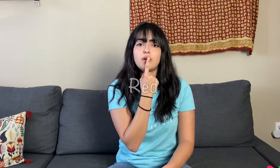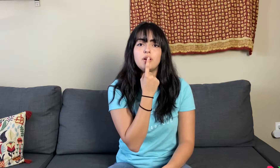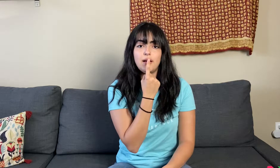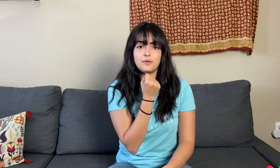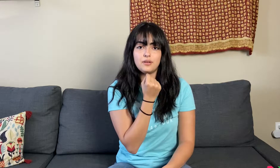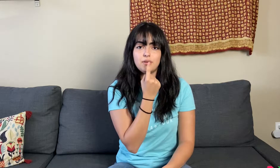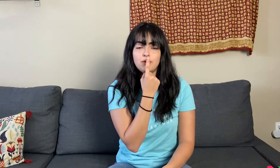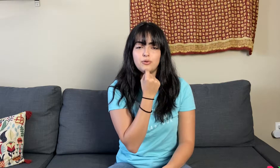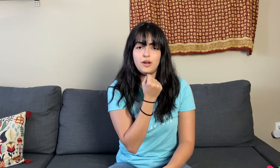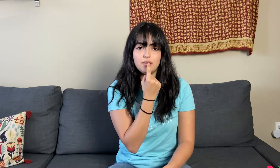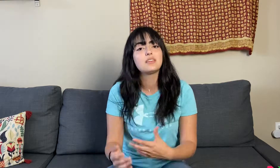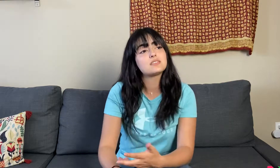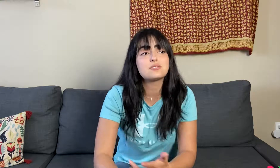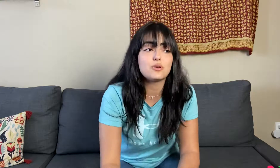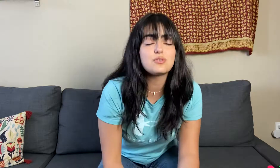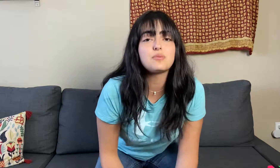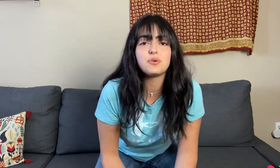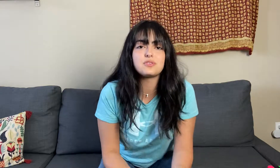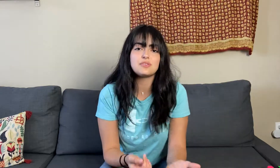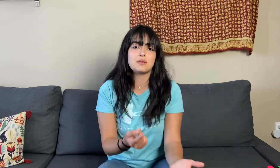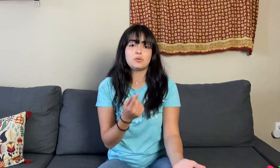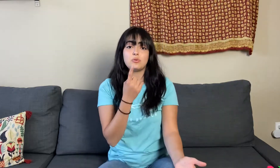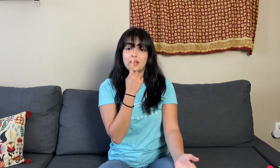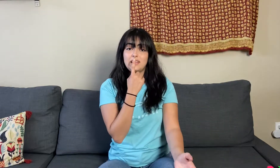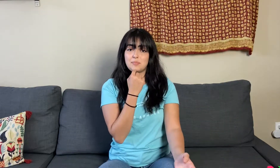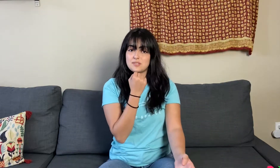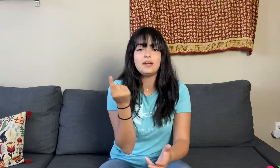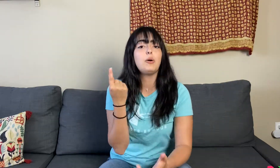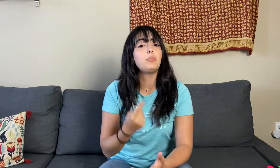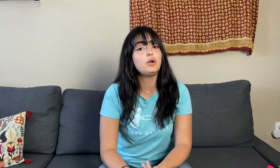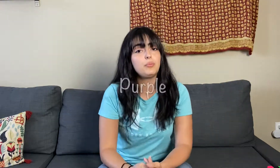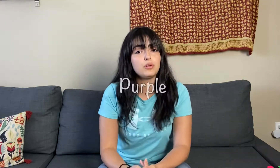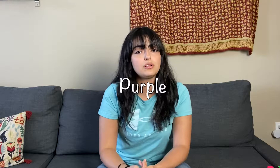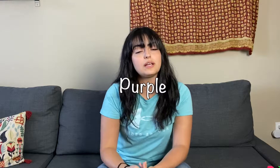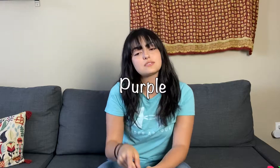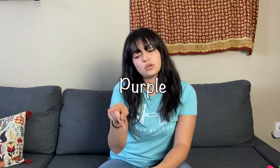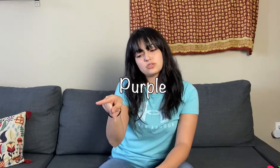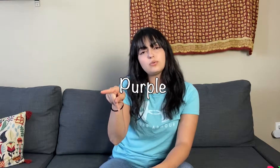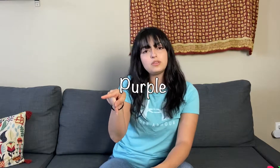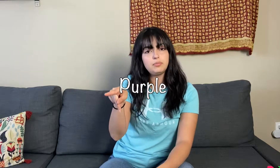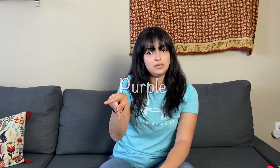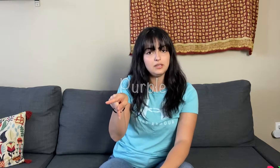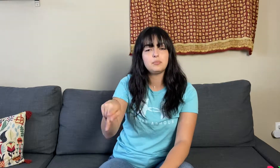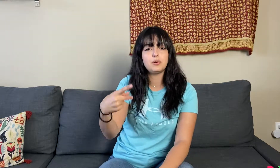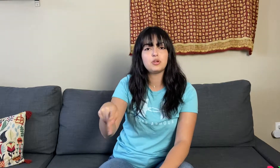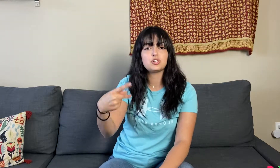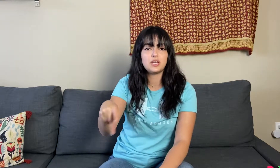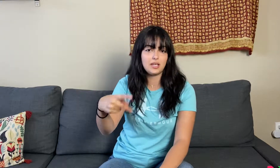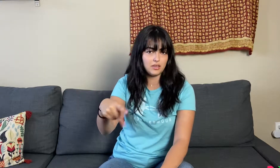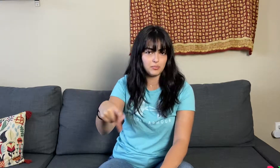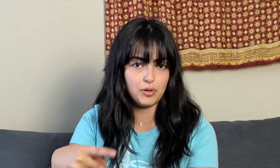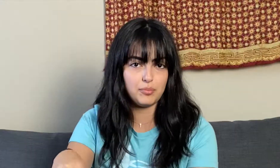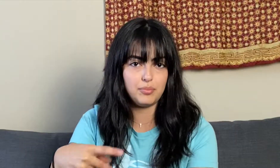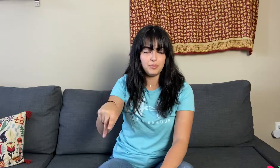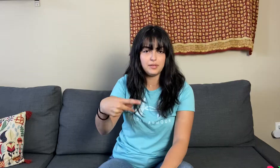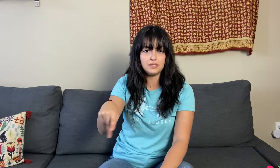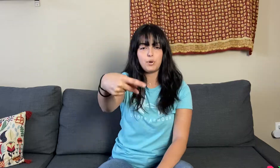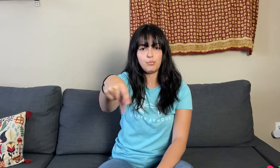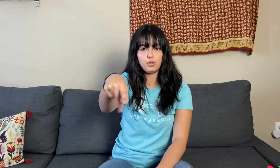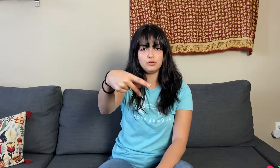down. Red. This is also supposed to resemble red lips. Now purple is also with a P, but you're shaking the P. Purple.